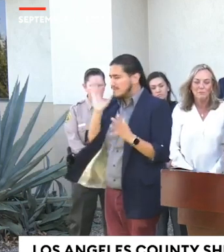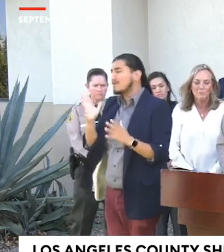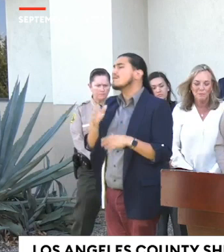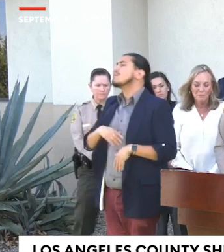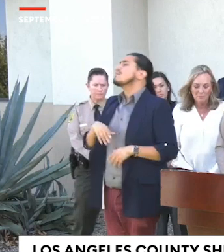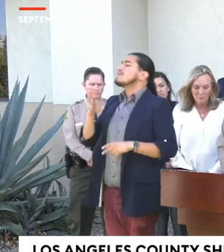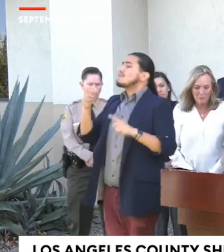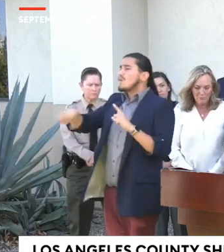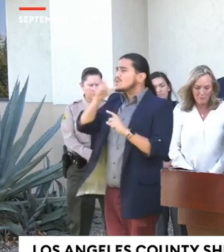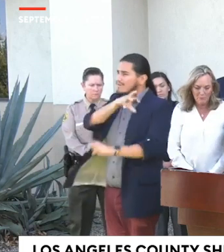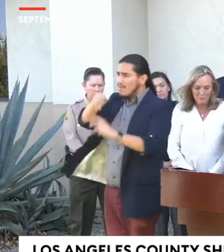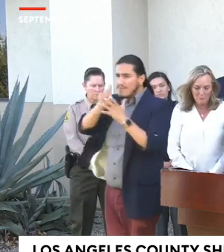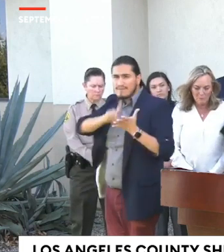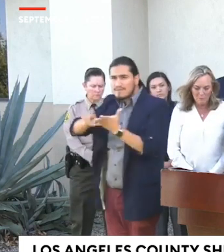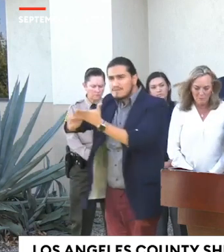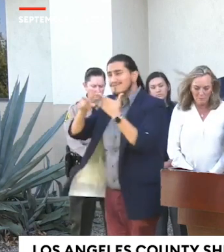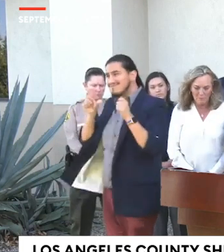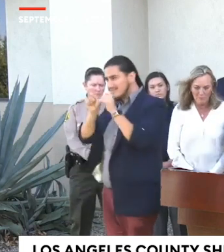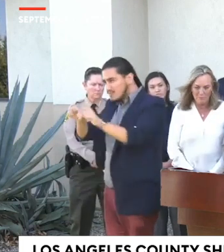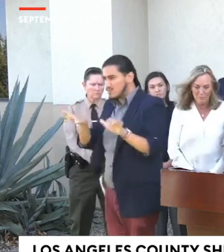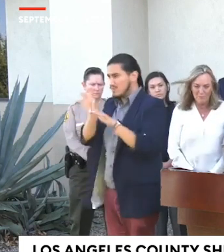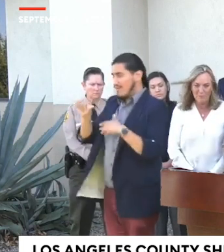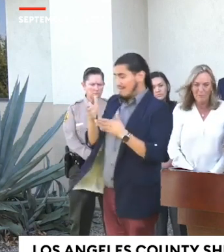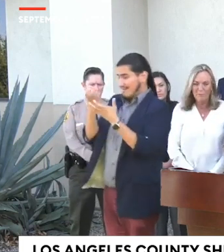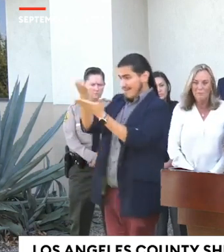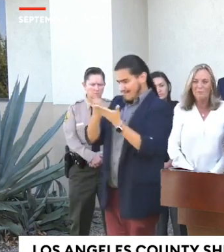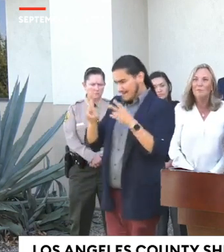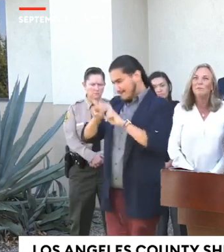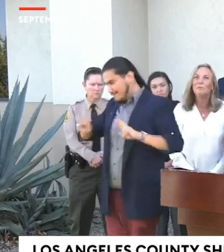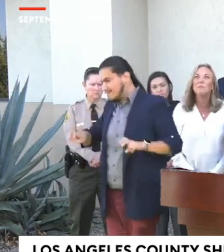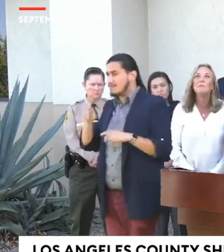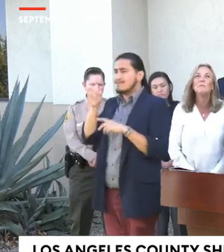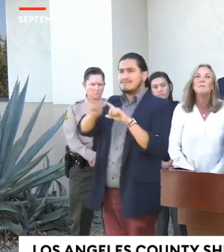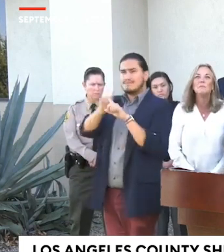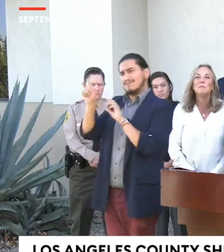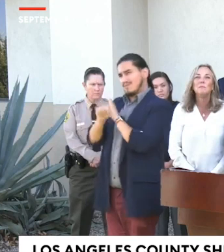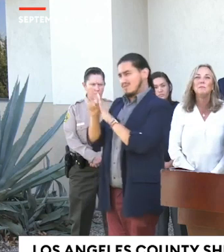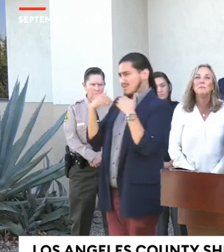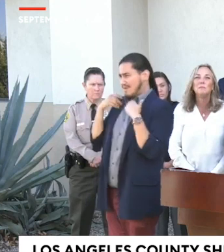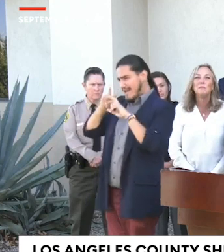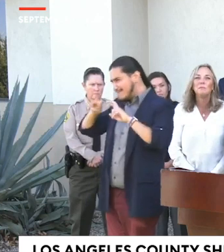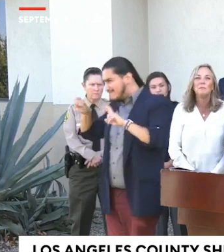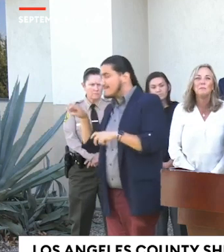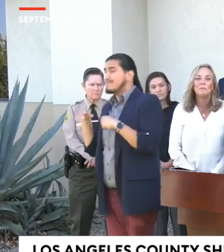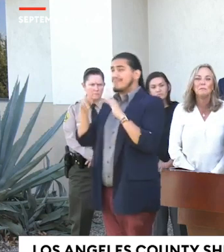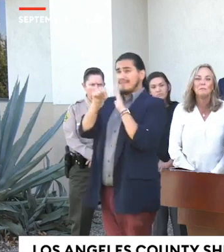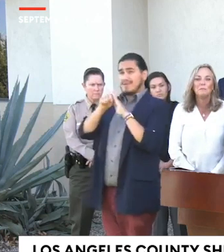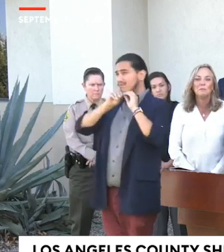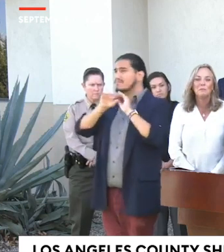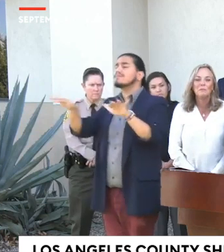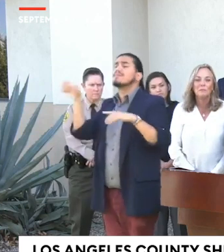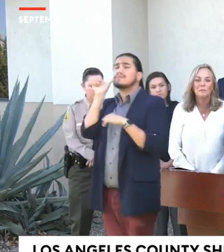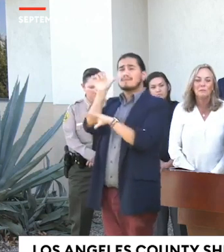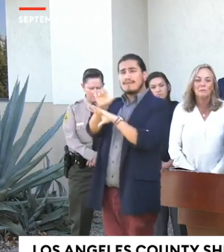Investigators continue to conduct interviews, review evidence, and surveillance footage. The video that was widely circulated